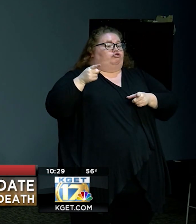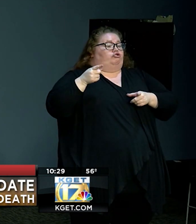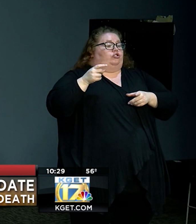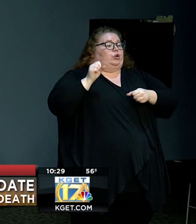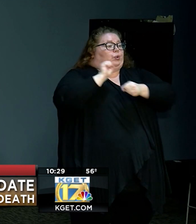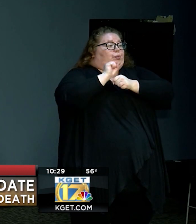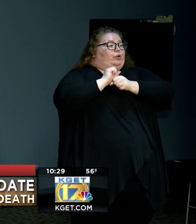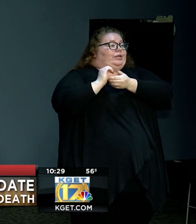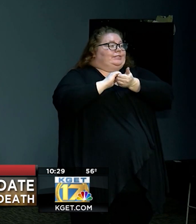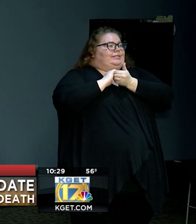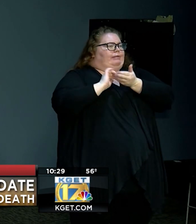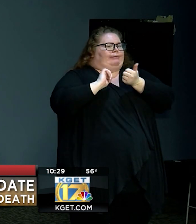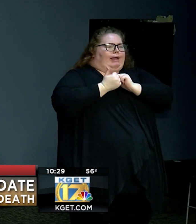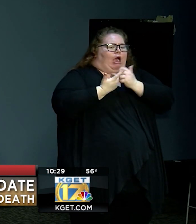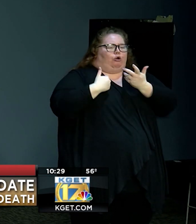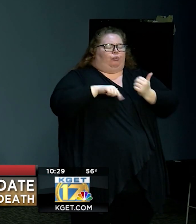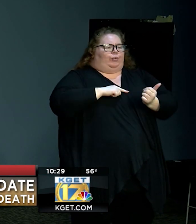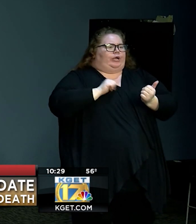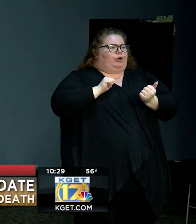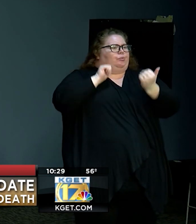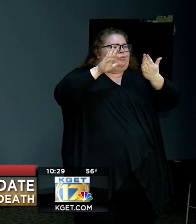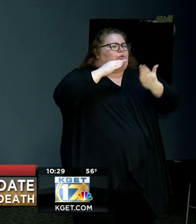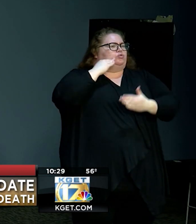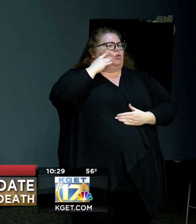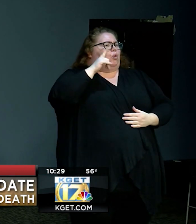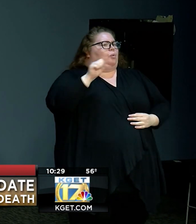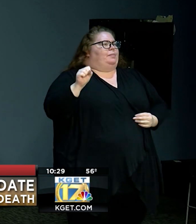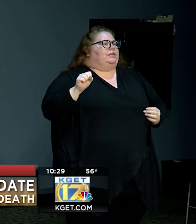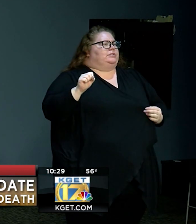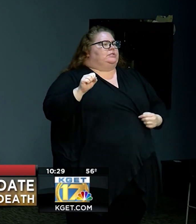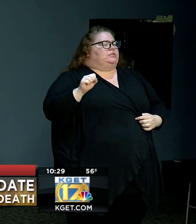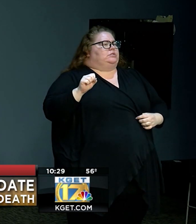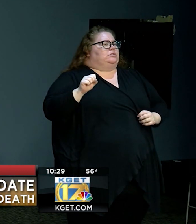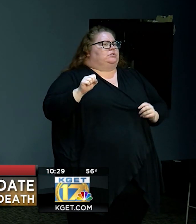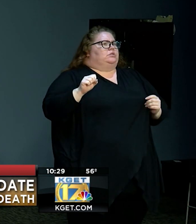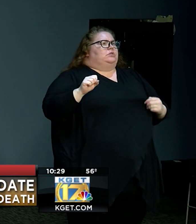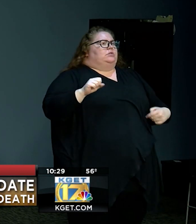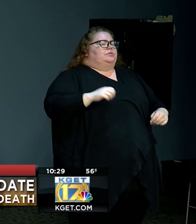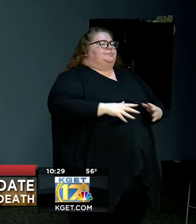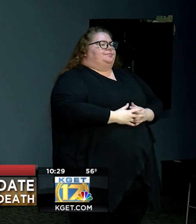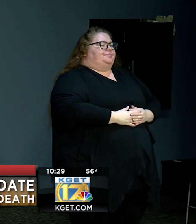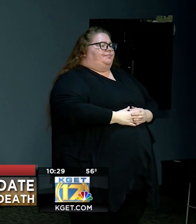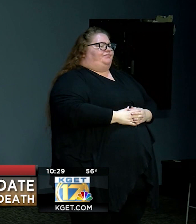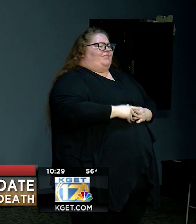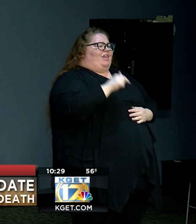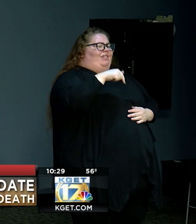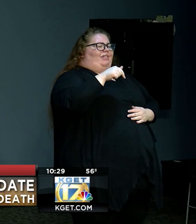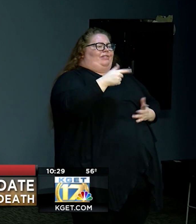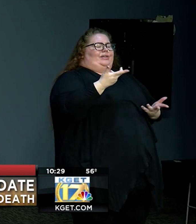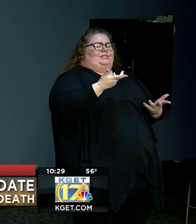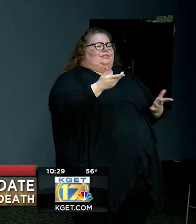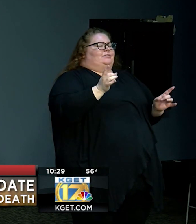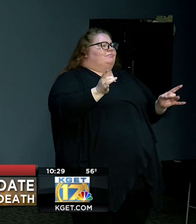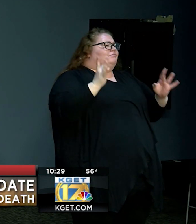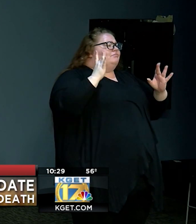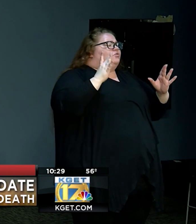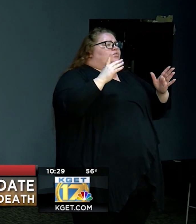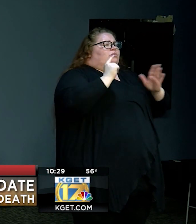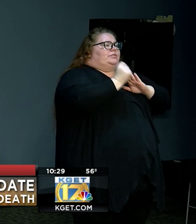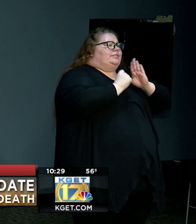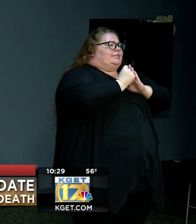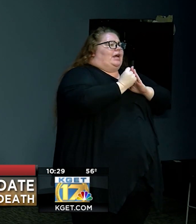address homelessness, both in extraordinary times like this one and in normal